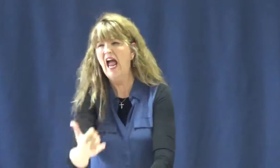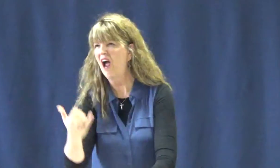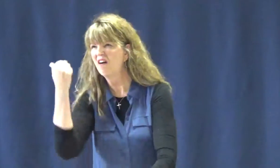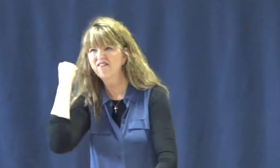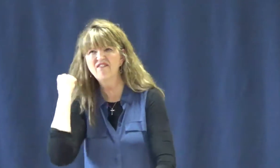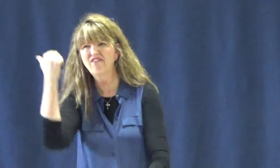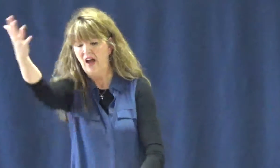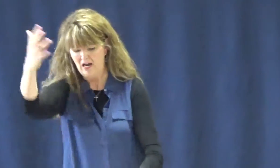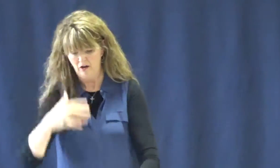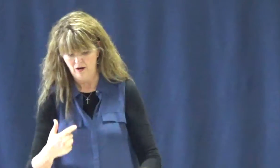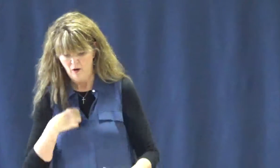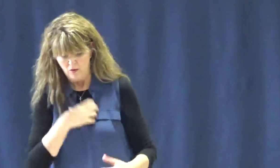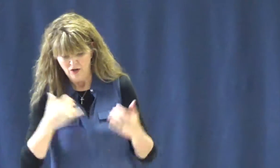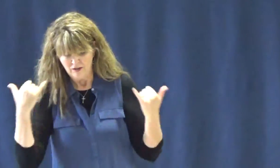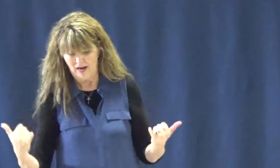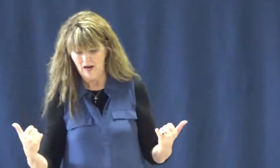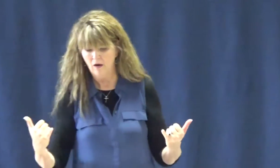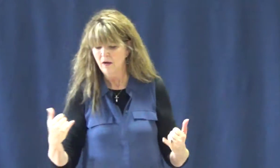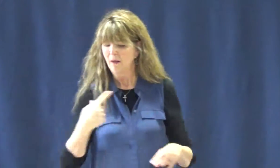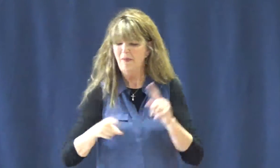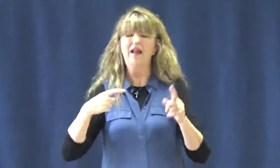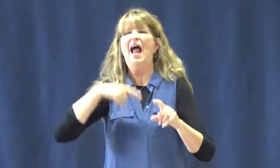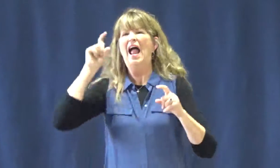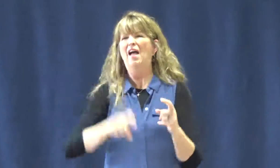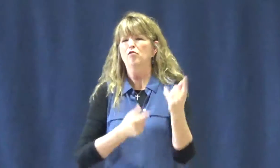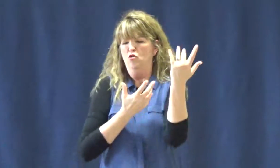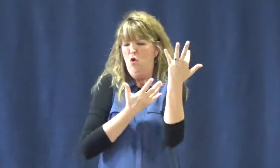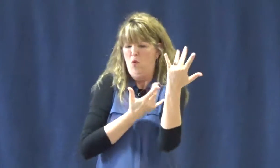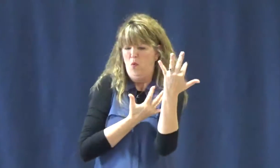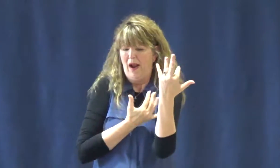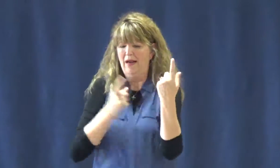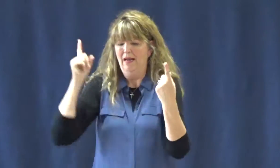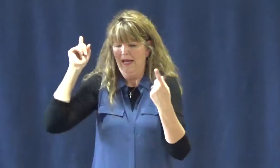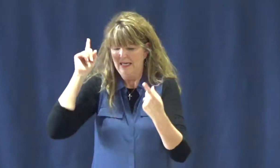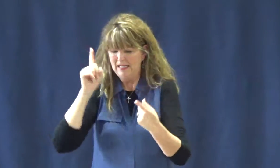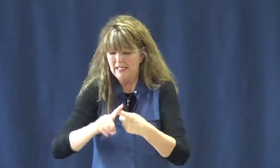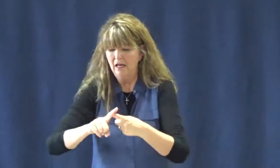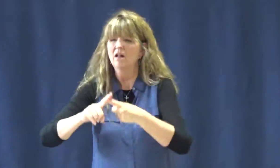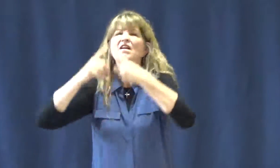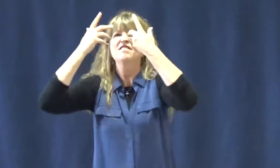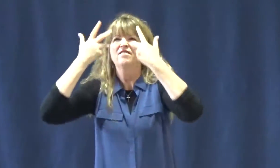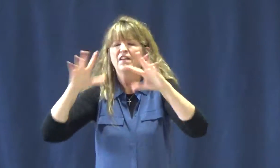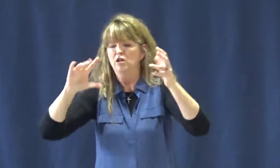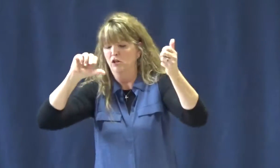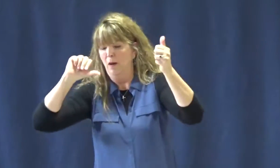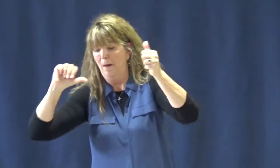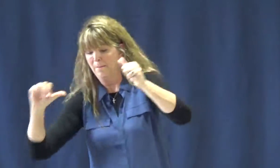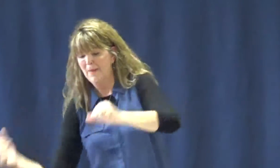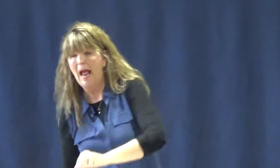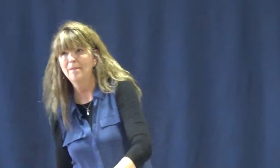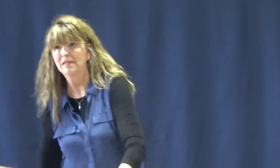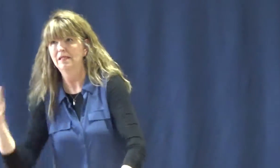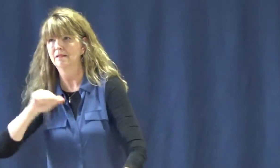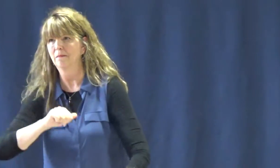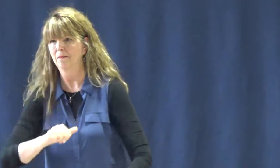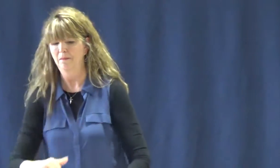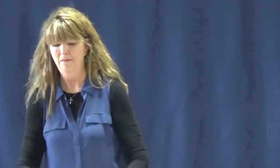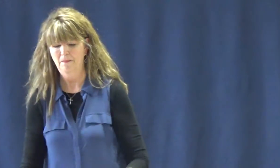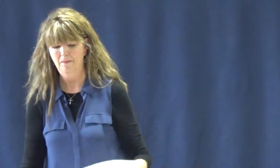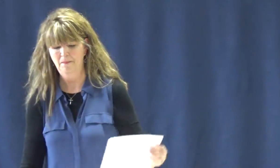wish this, people, you know, we wish it would, the fire would be now, but we have to wait until you are baptized, until